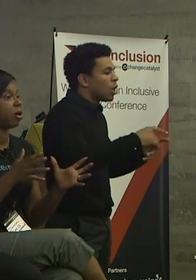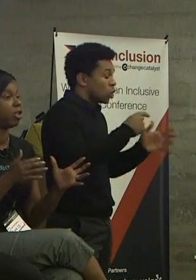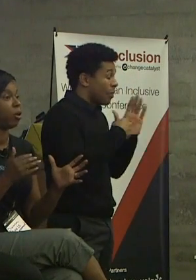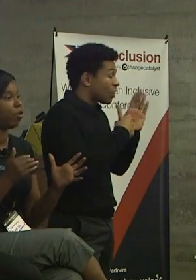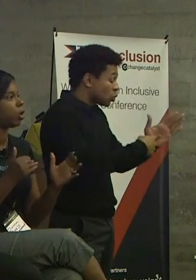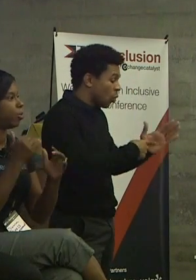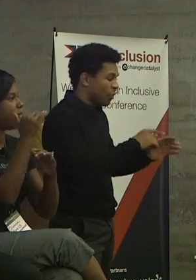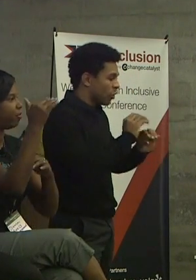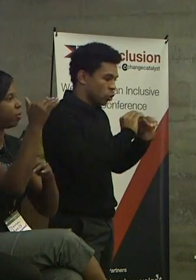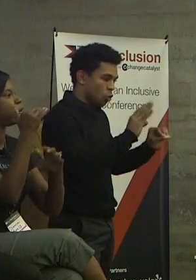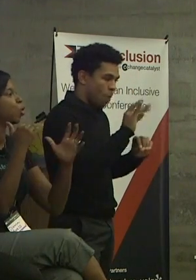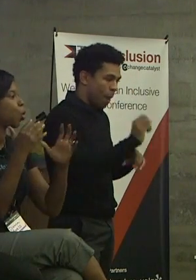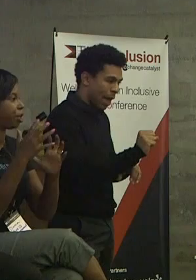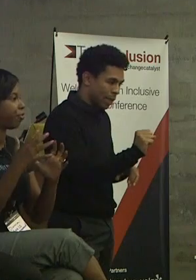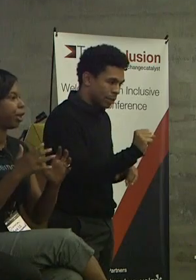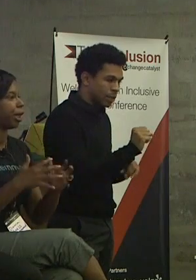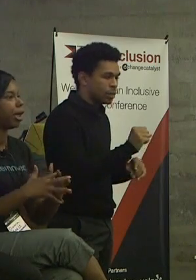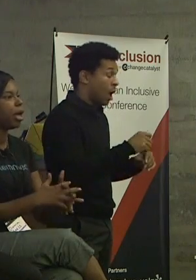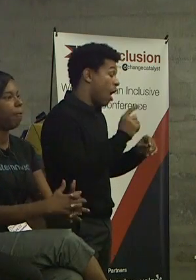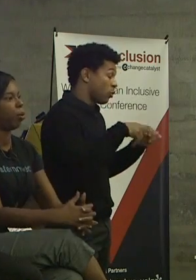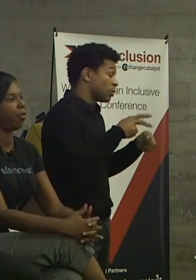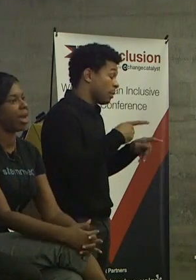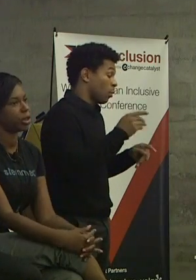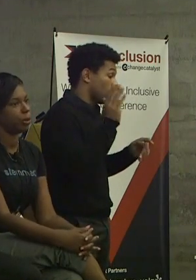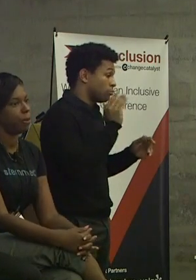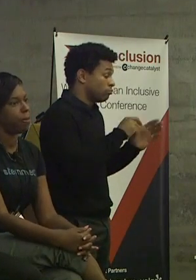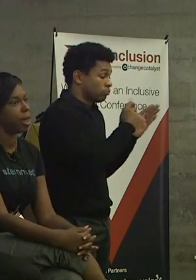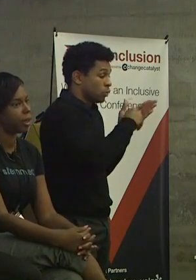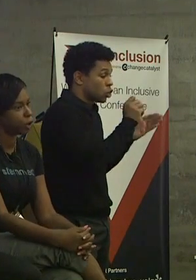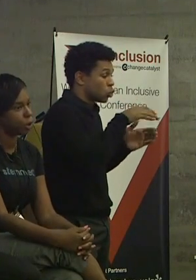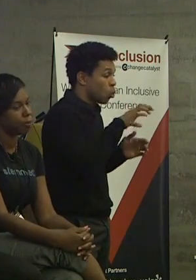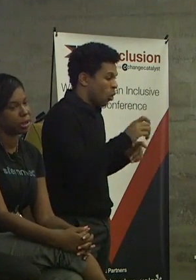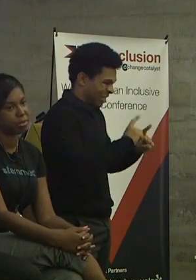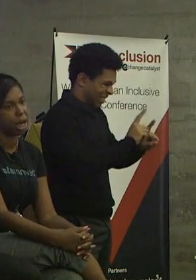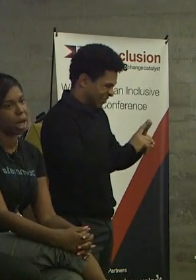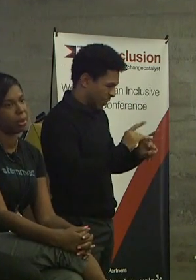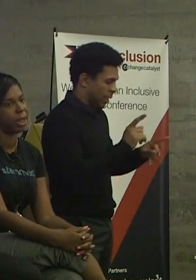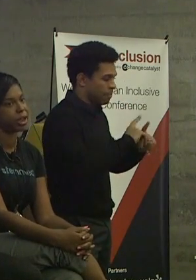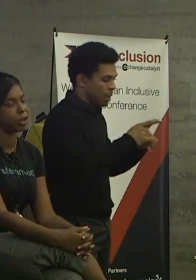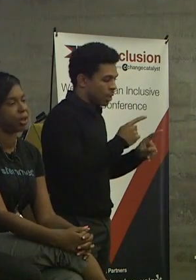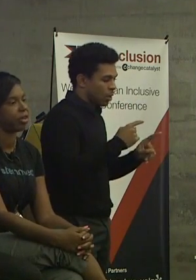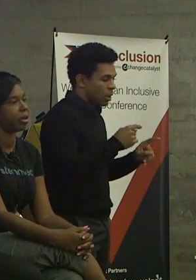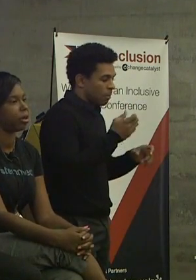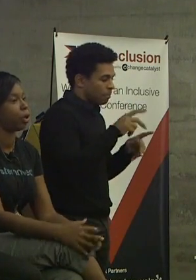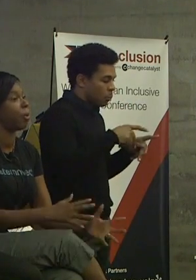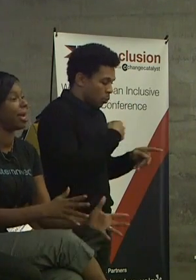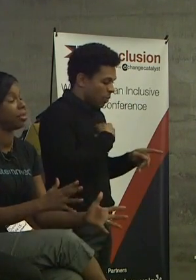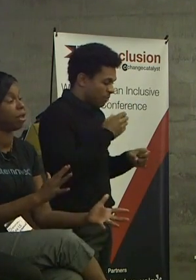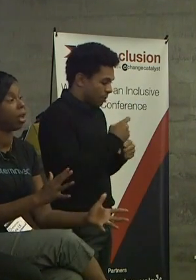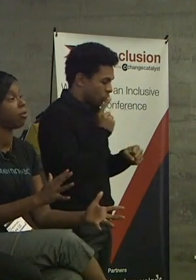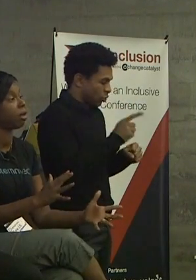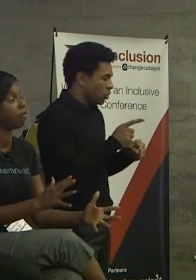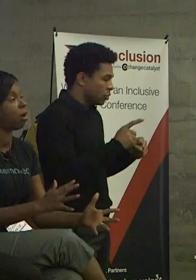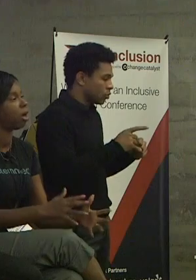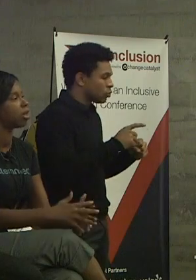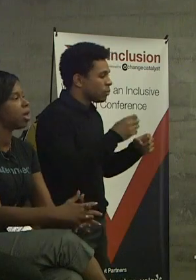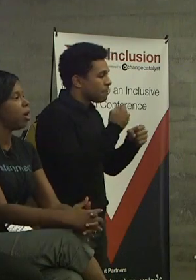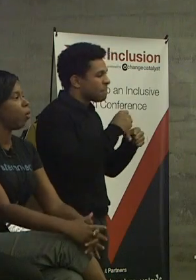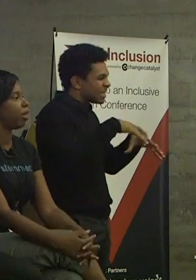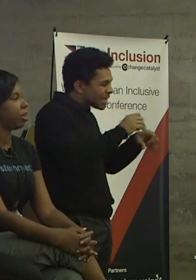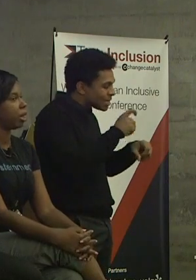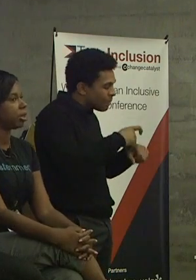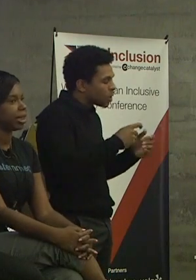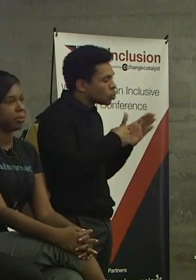just based on, so of course people will score differently, but we've actually made sure and put some time in making sure that there are no bias there. The other thing for